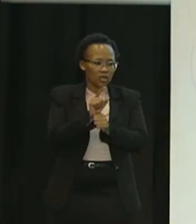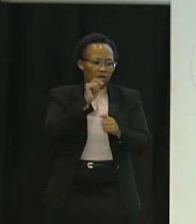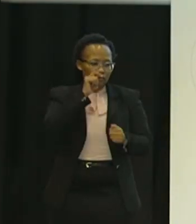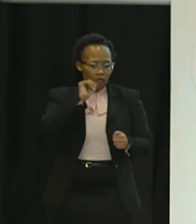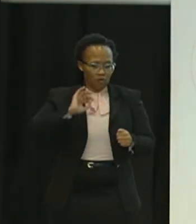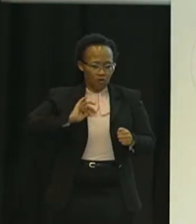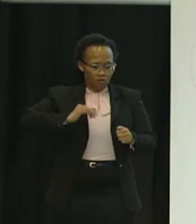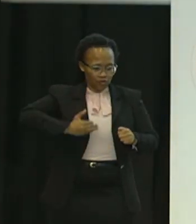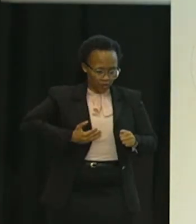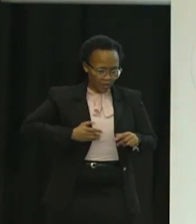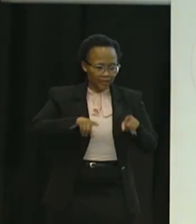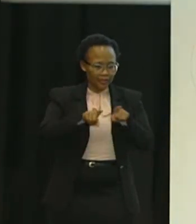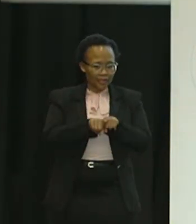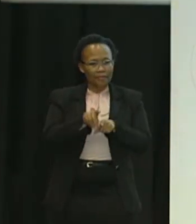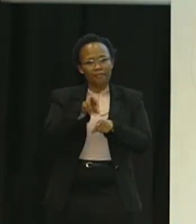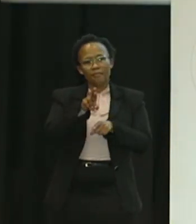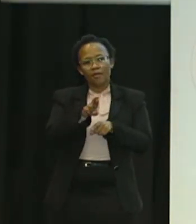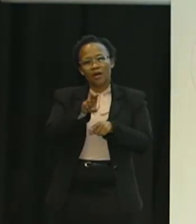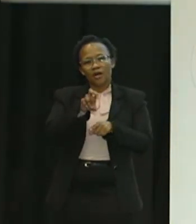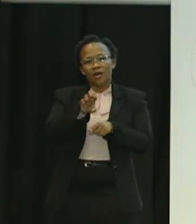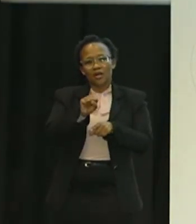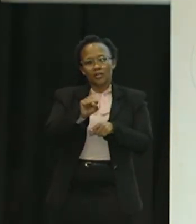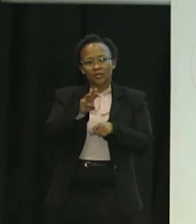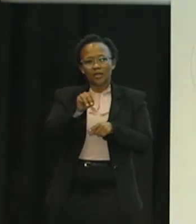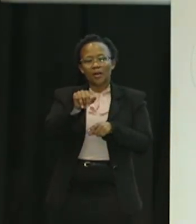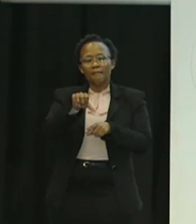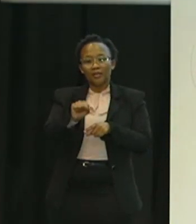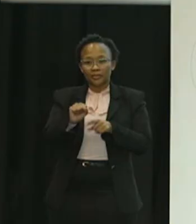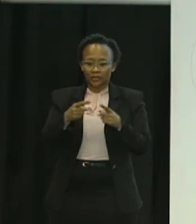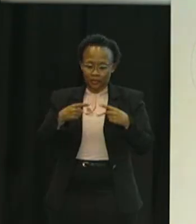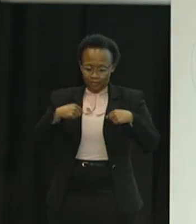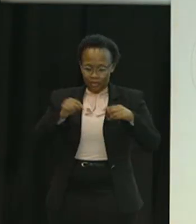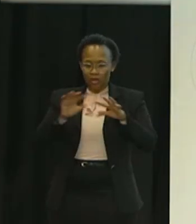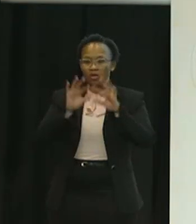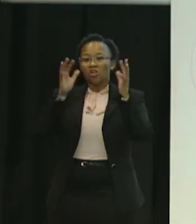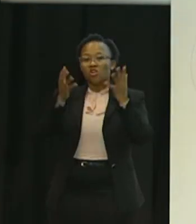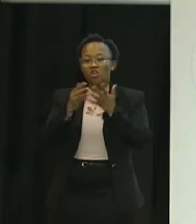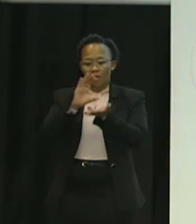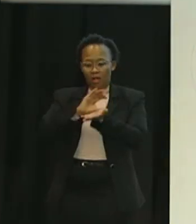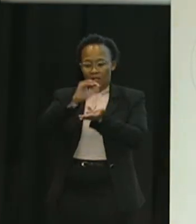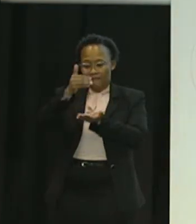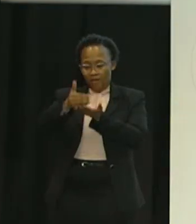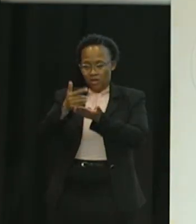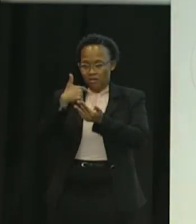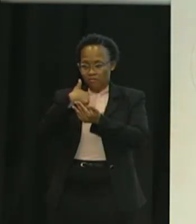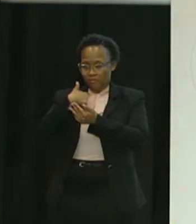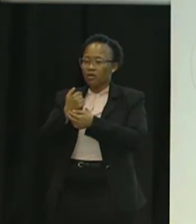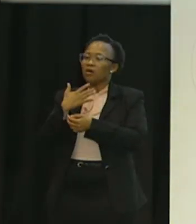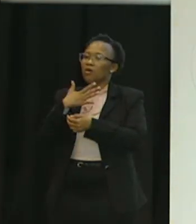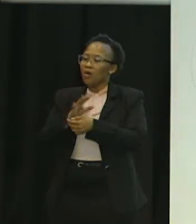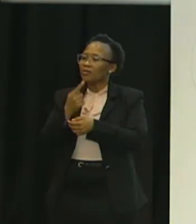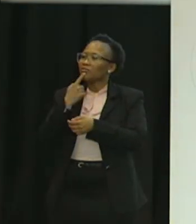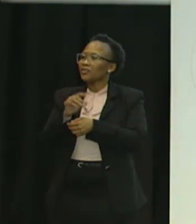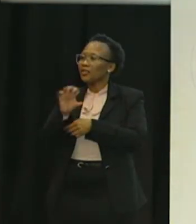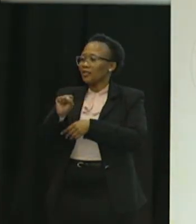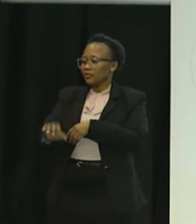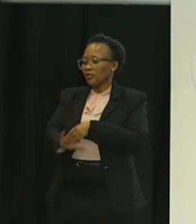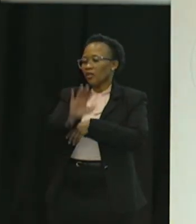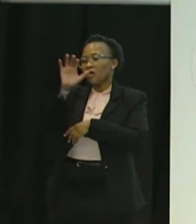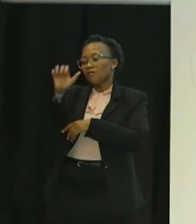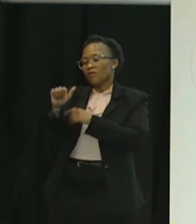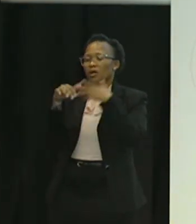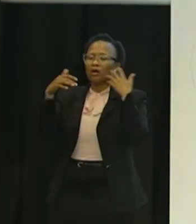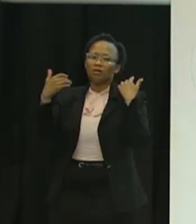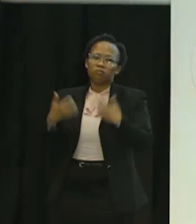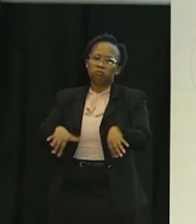response. As a representative of the Global Fund, I would like to say that South Africa still remains a very